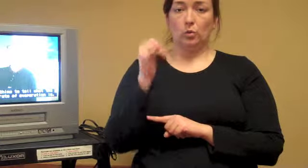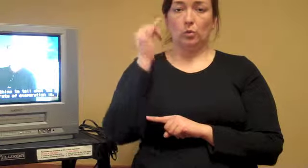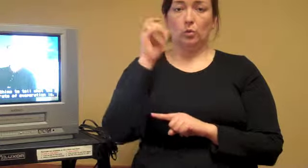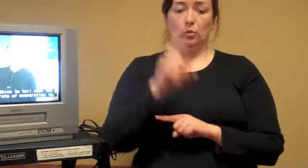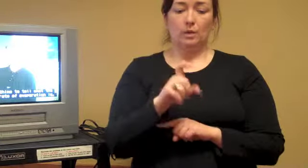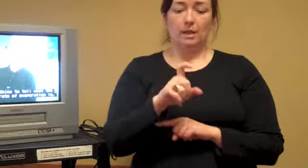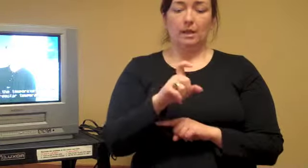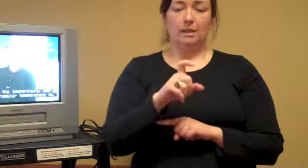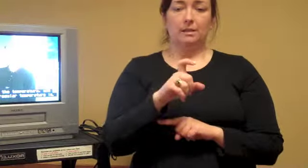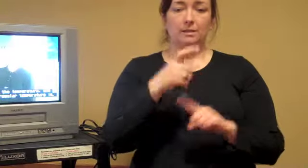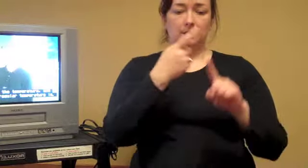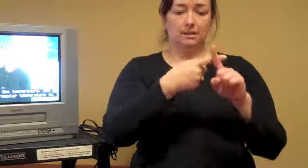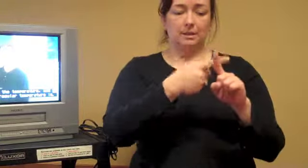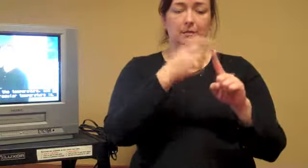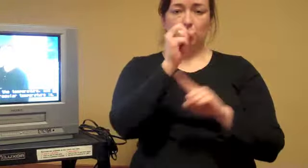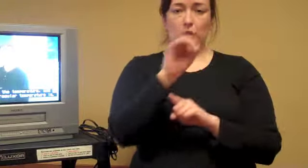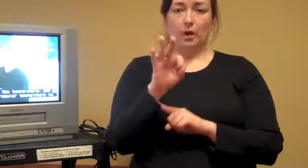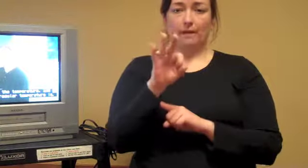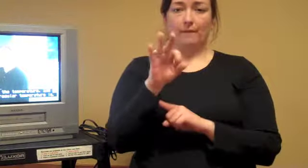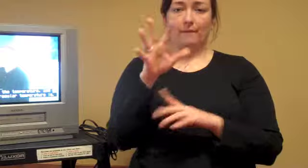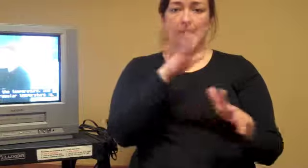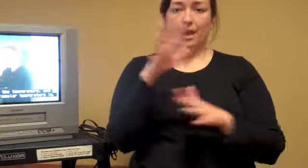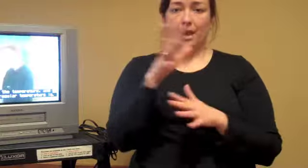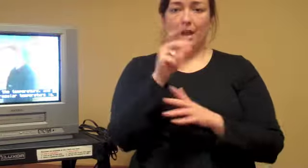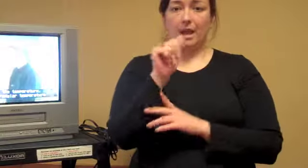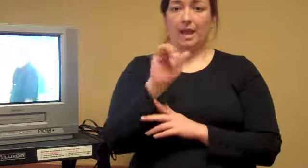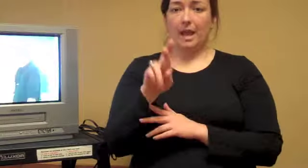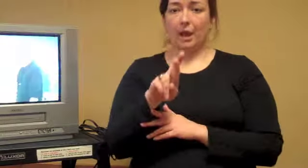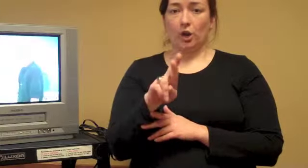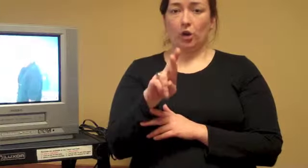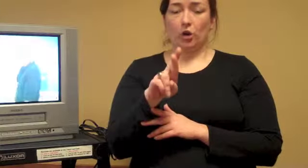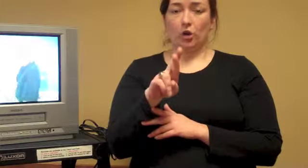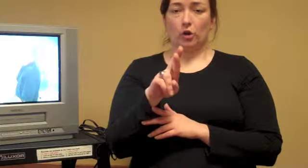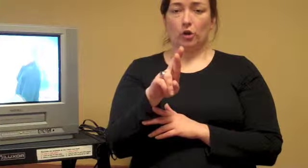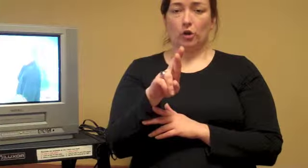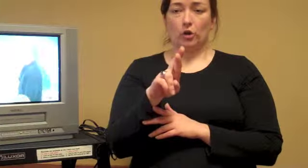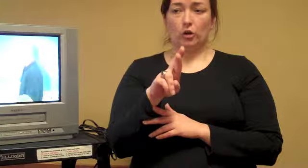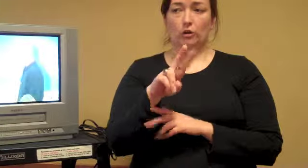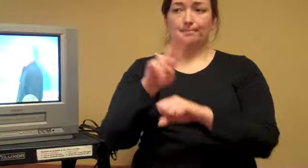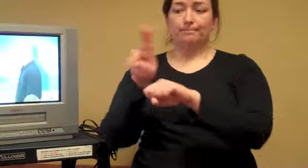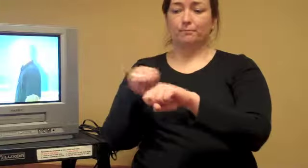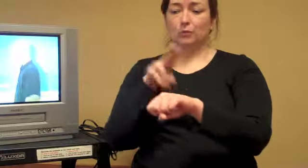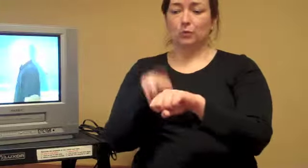rate of evaporation is, what the temperature, and what the regular temperature is.